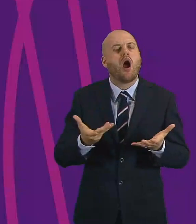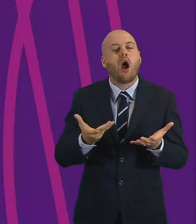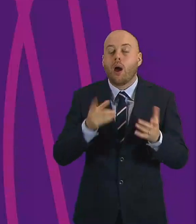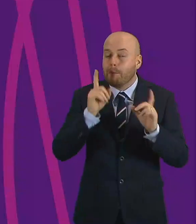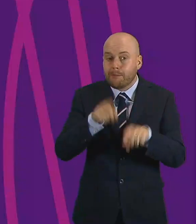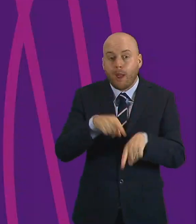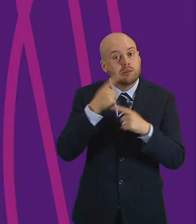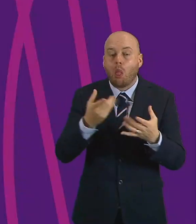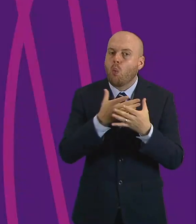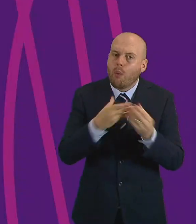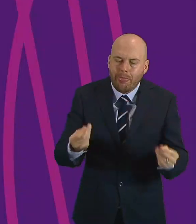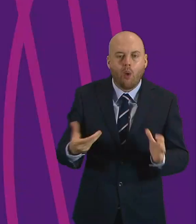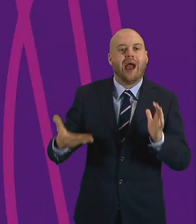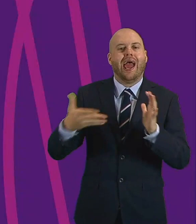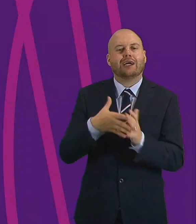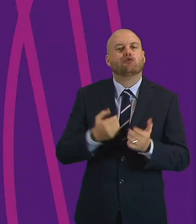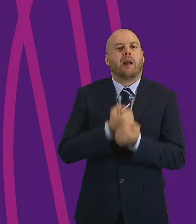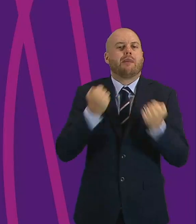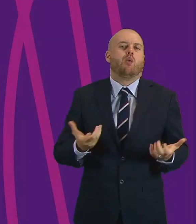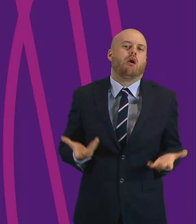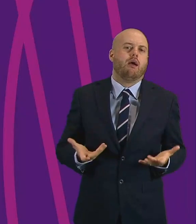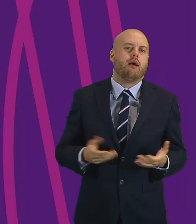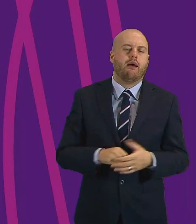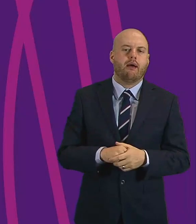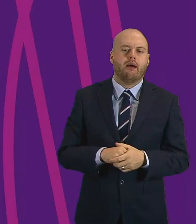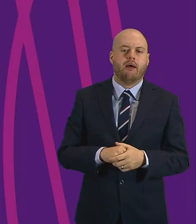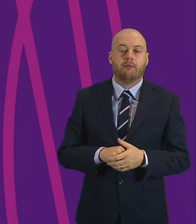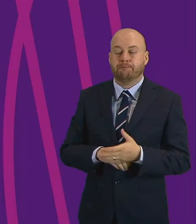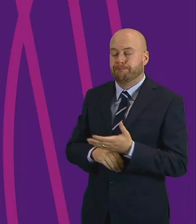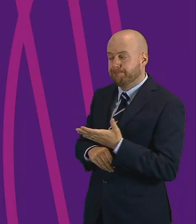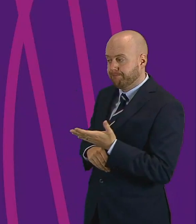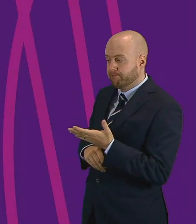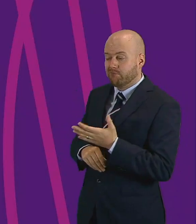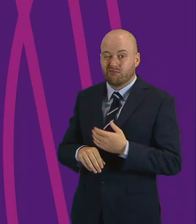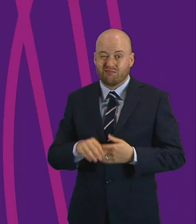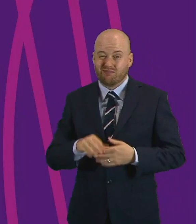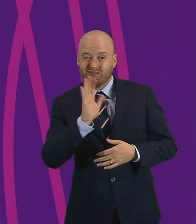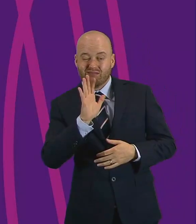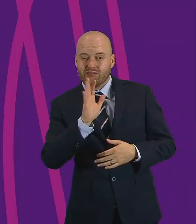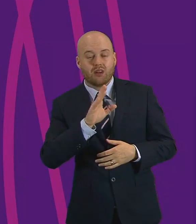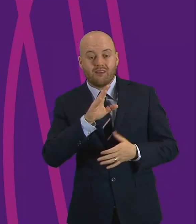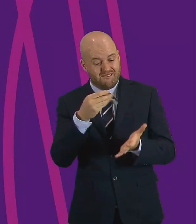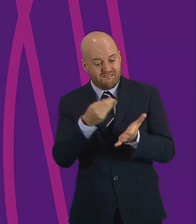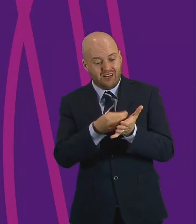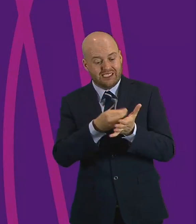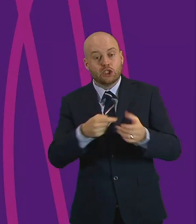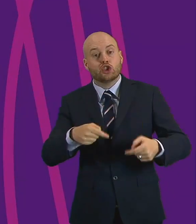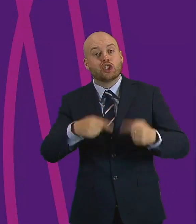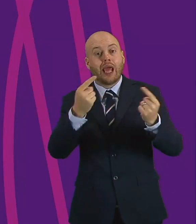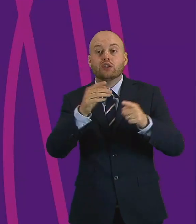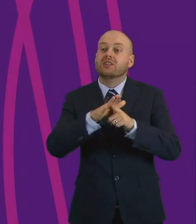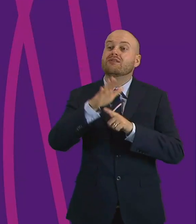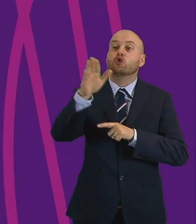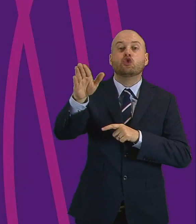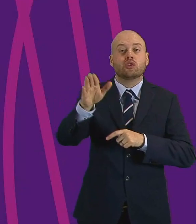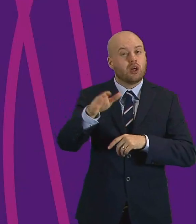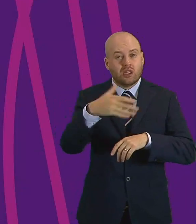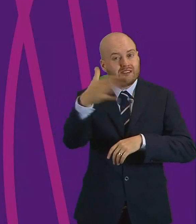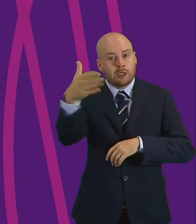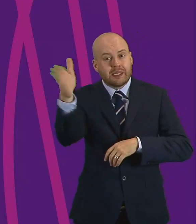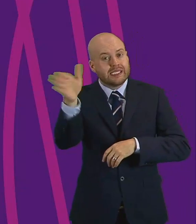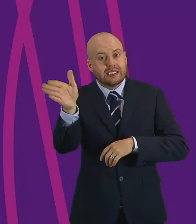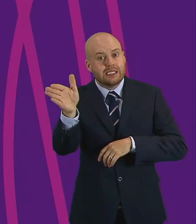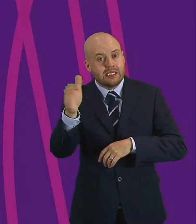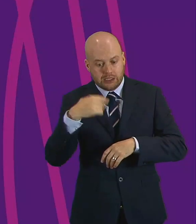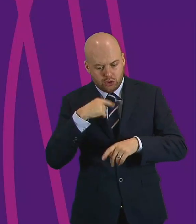Boyack. Well, that goes to the heart of it. It is not funding challenges in the horizon. It's funding challenges now. Councils